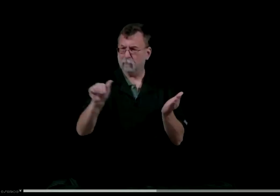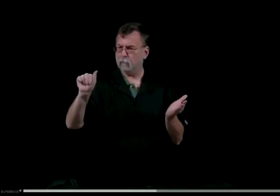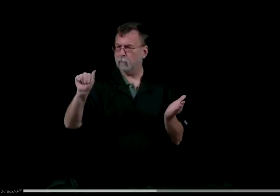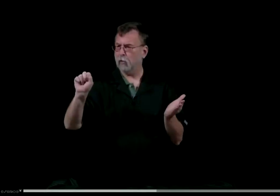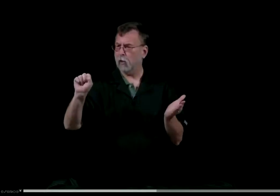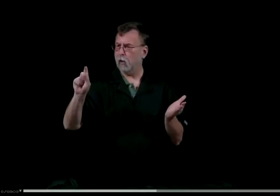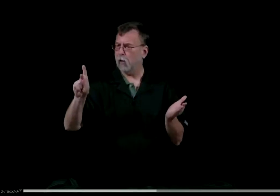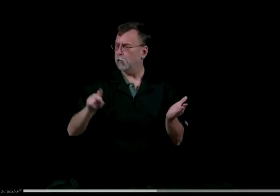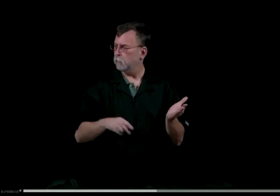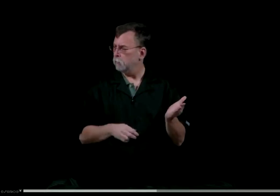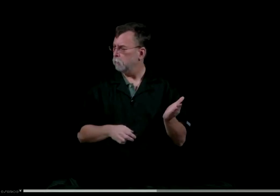and how.